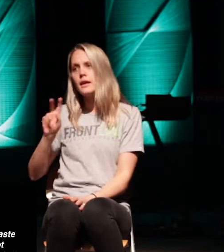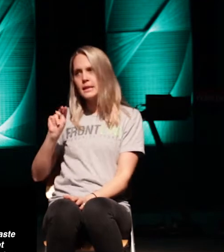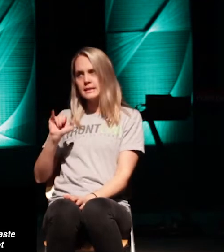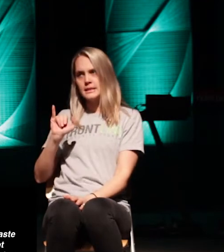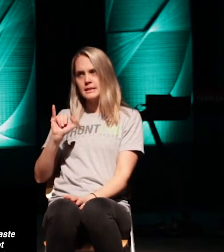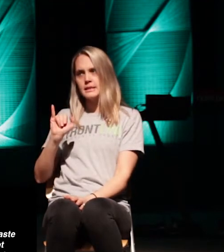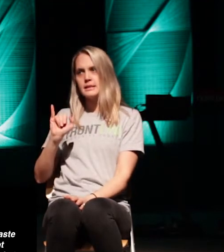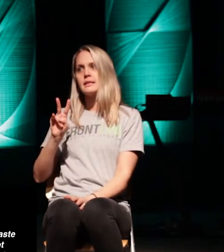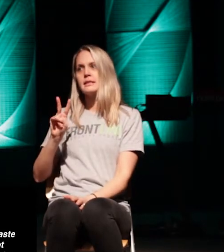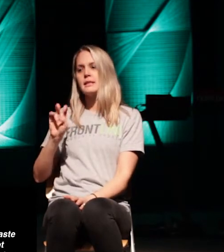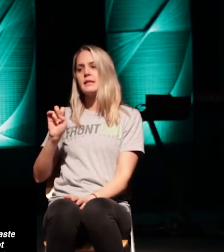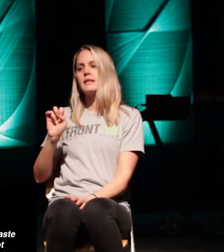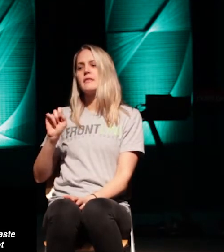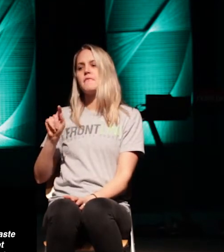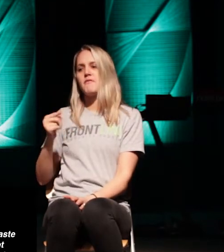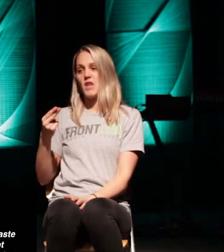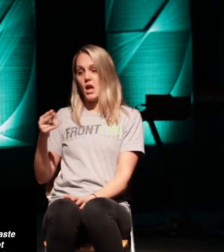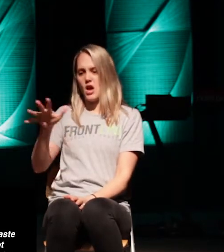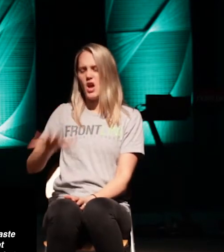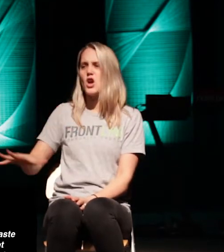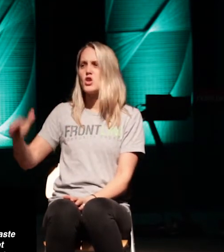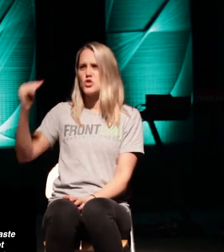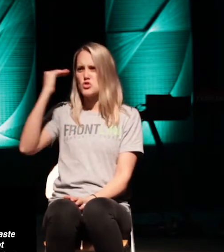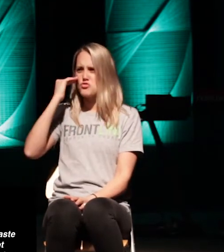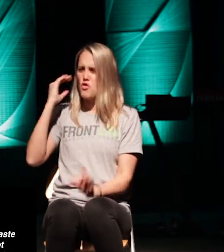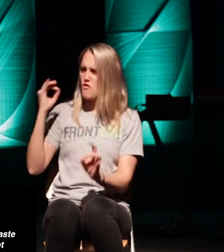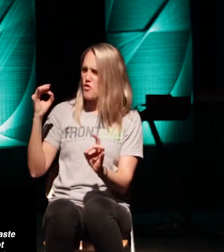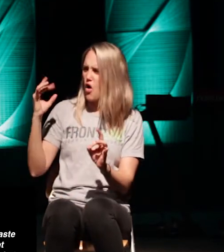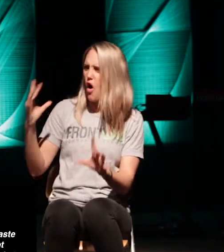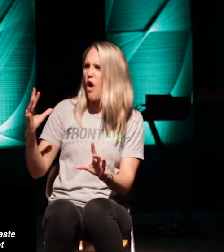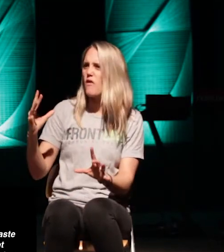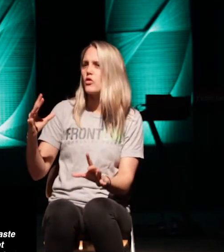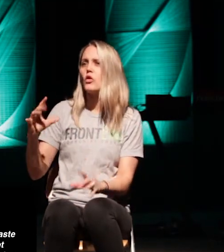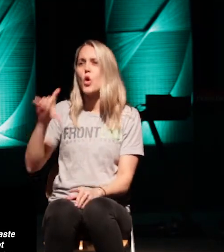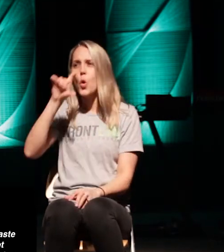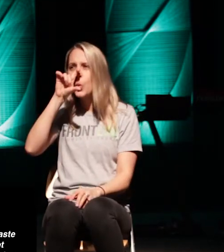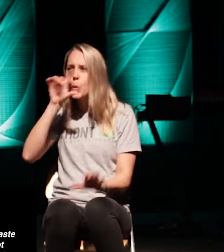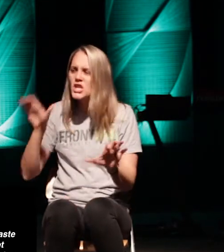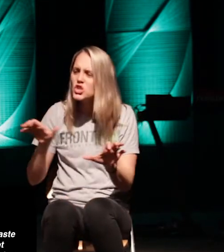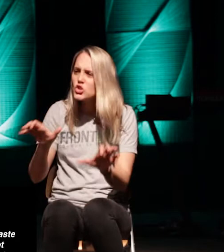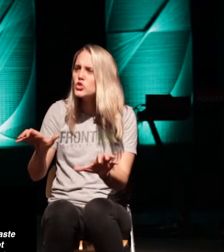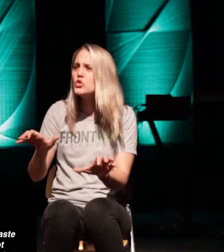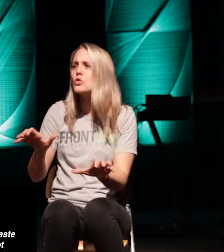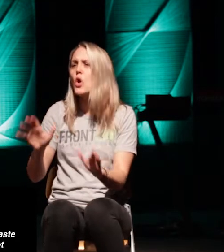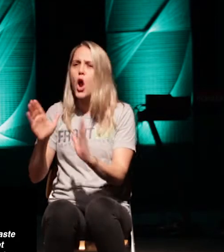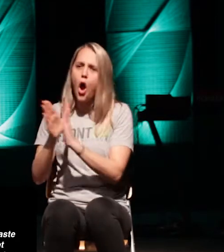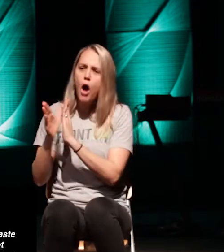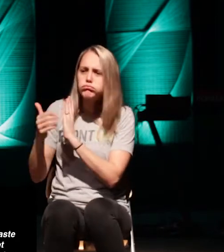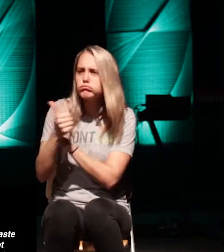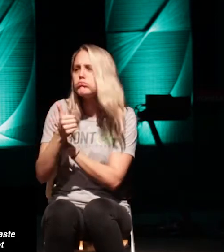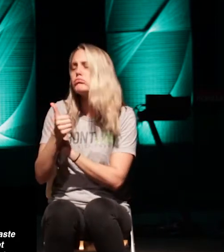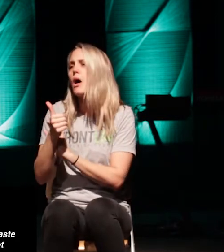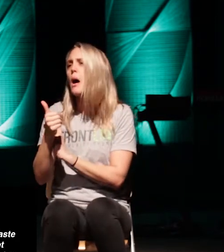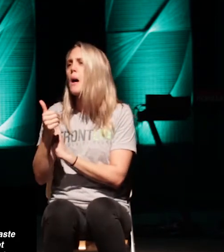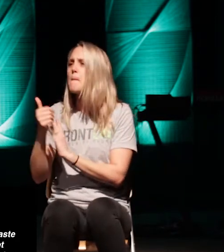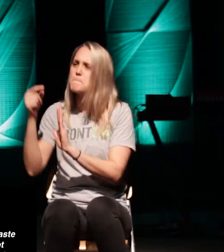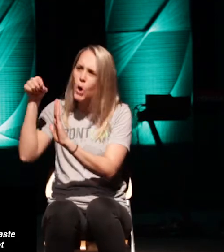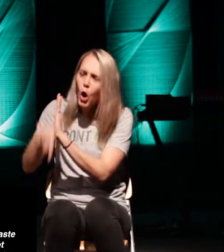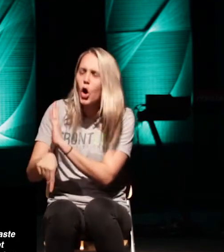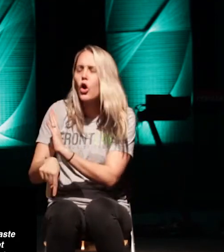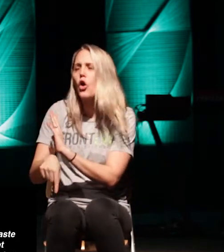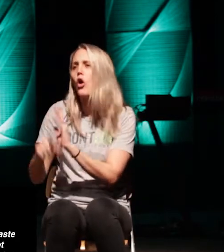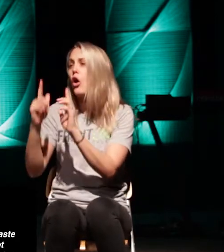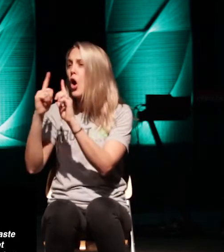sorcery, for witchcraft, for prostitution, for adultery, for violence, for murder. This was